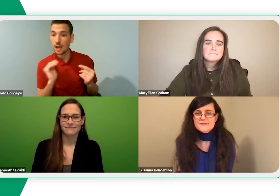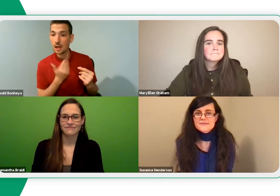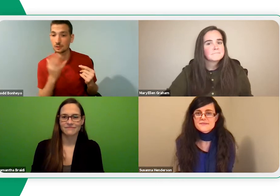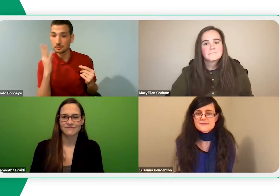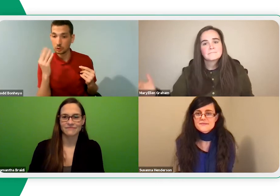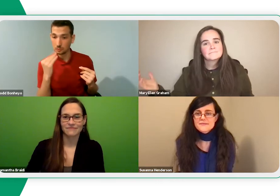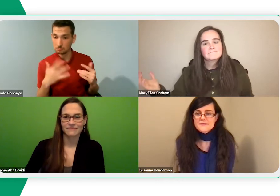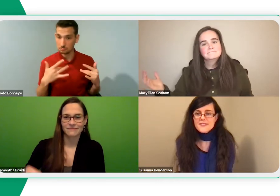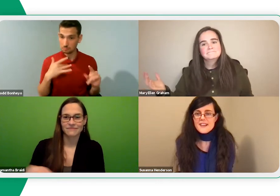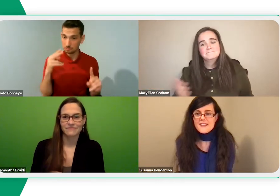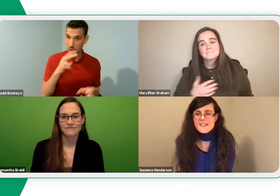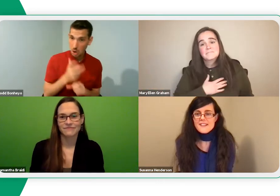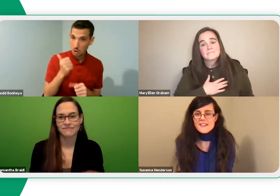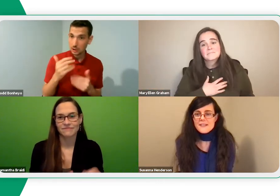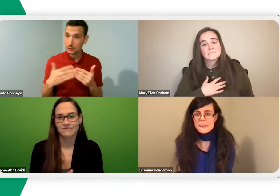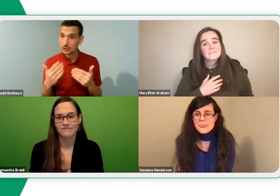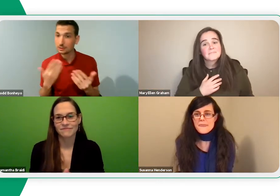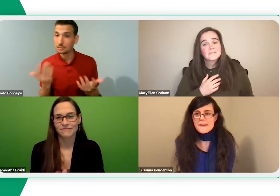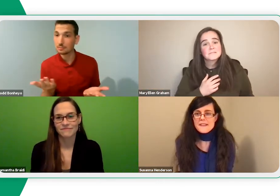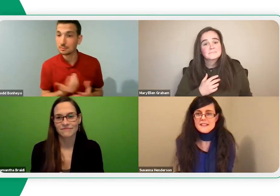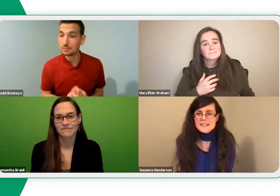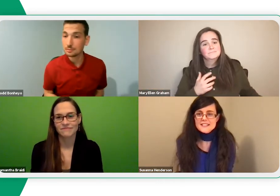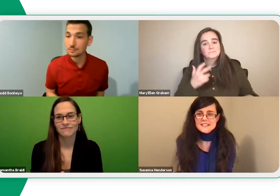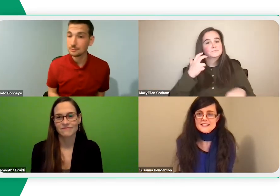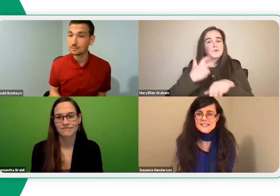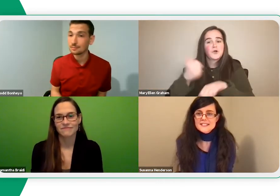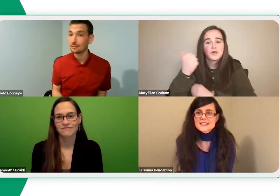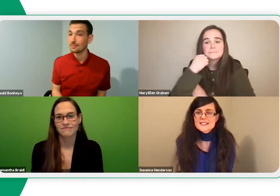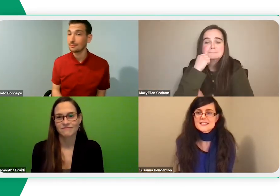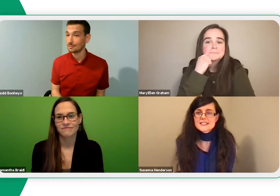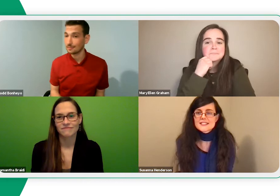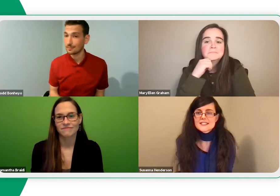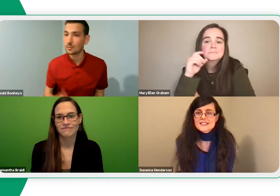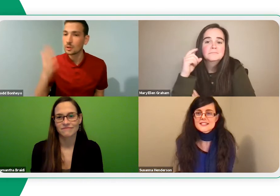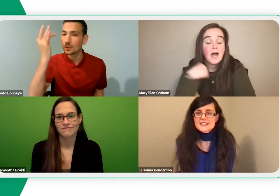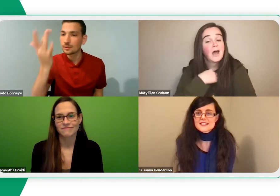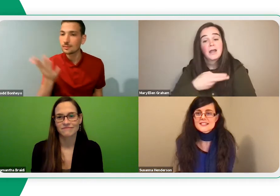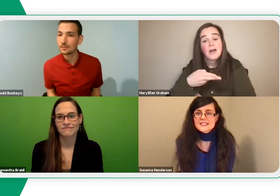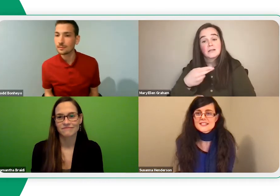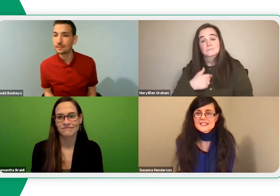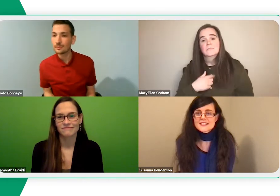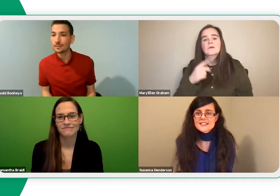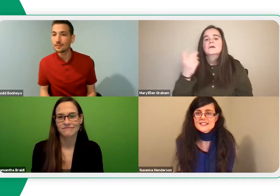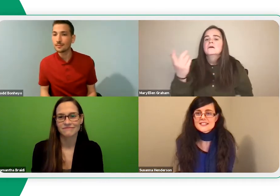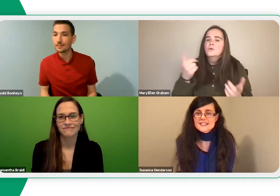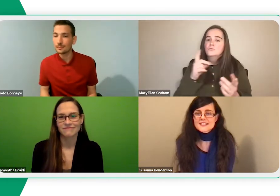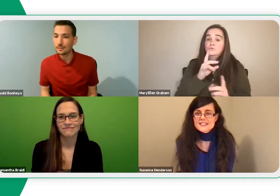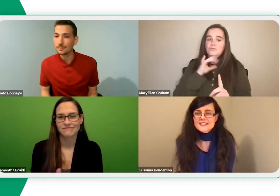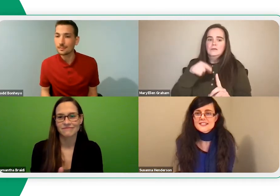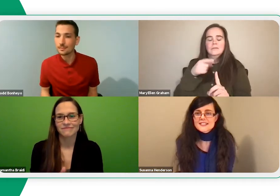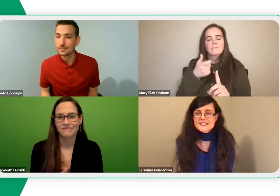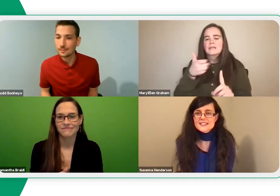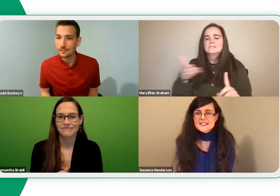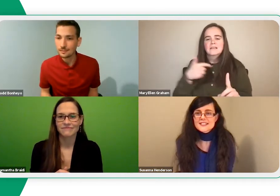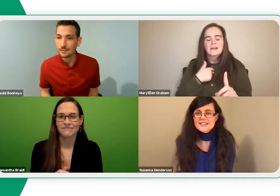Anybody want to share their experience? What do you guys think? You think it's harder, easier, the same? This is Mary Ellen. I think it's